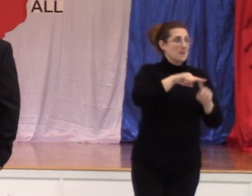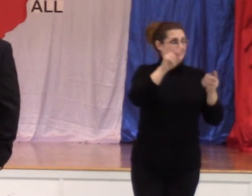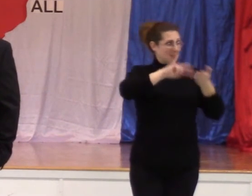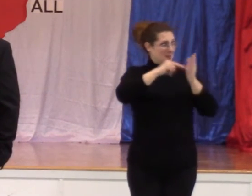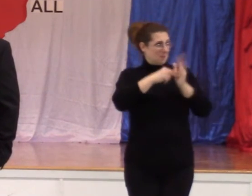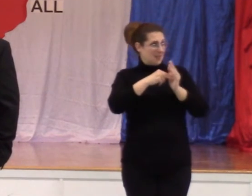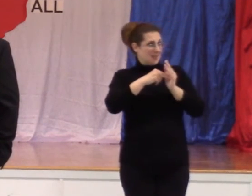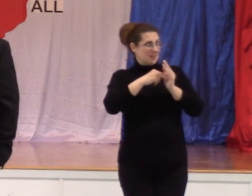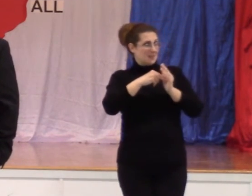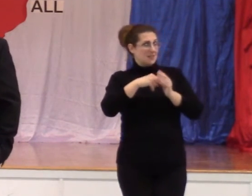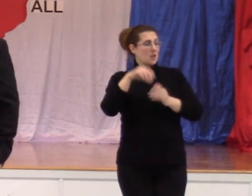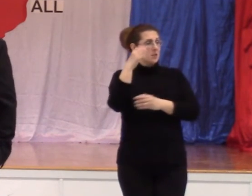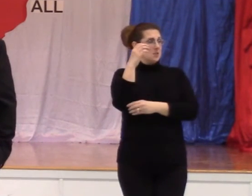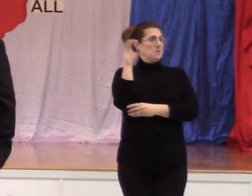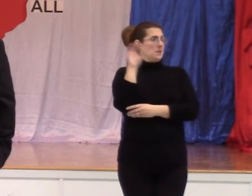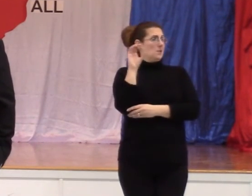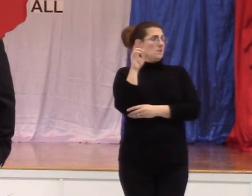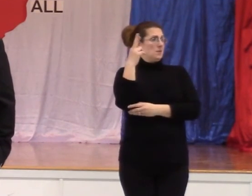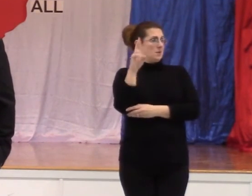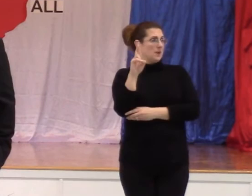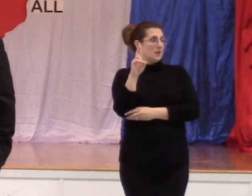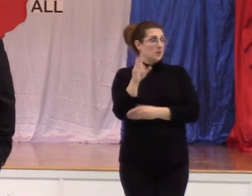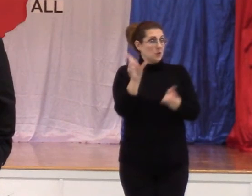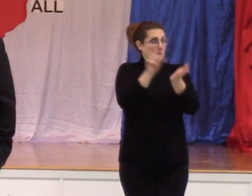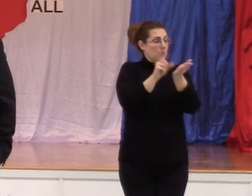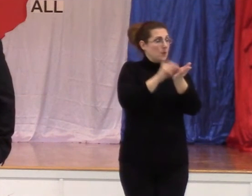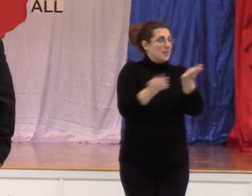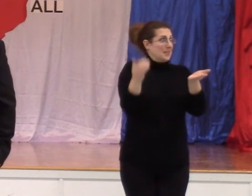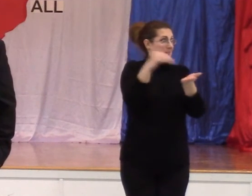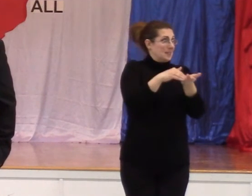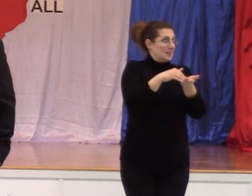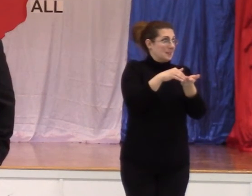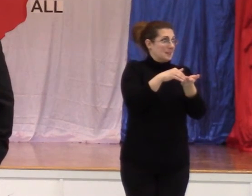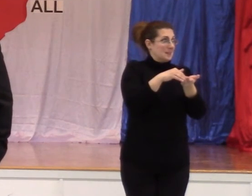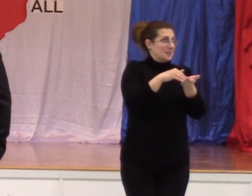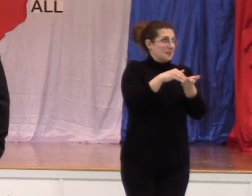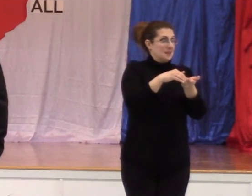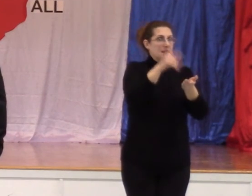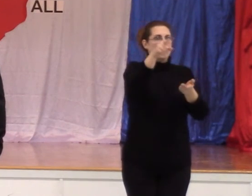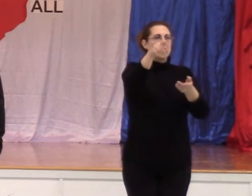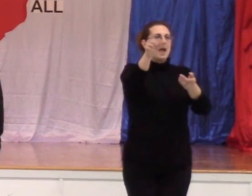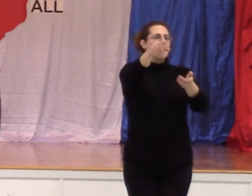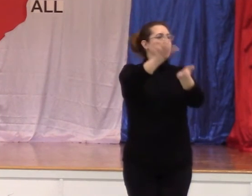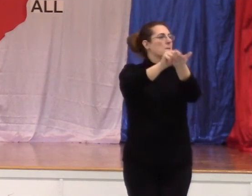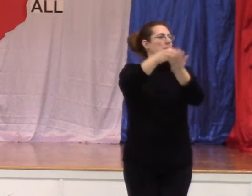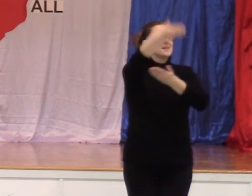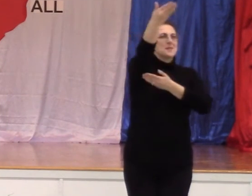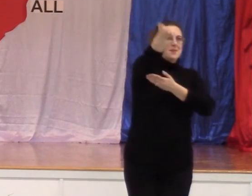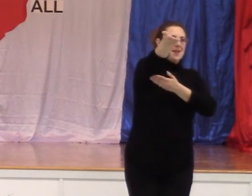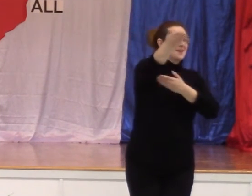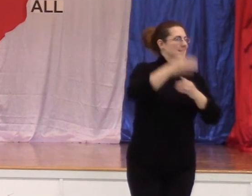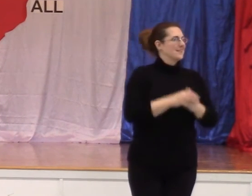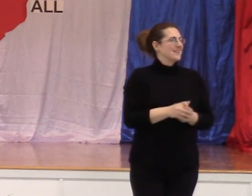conservative Reformation, is you reprint. I say that as repristination presses in the back there. So,